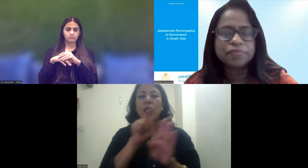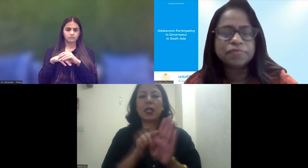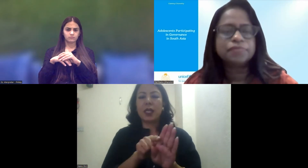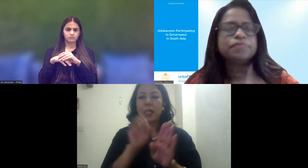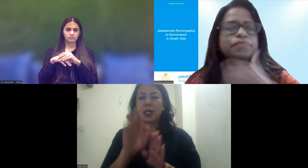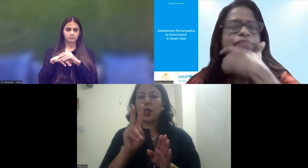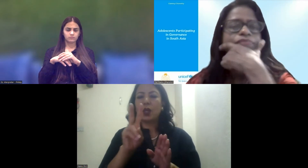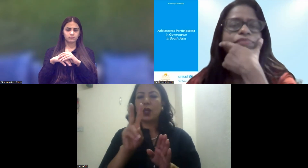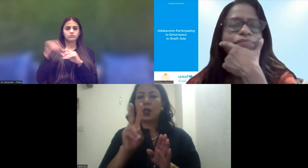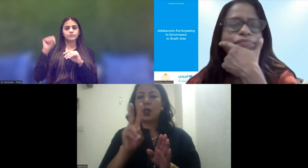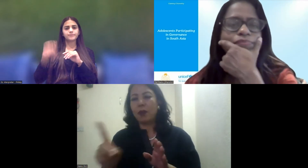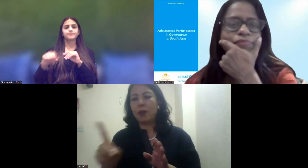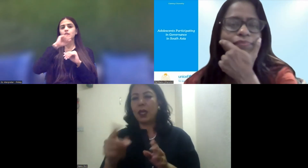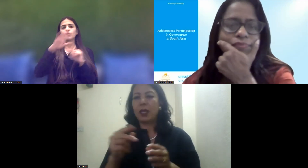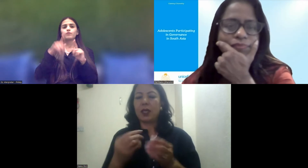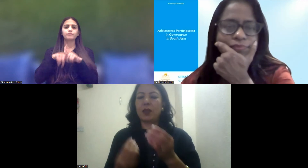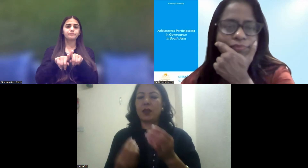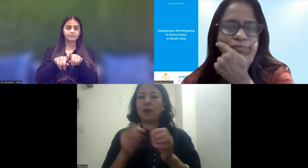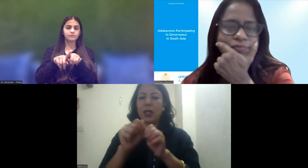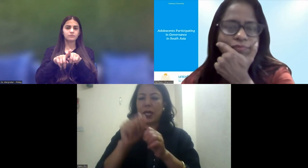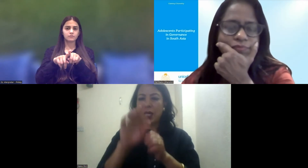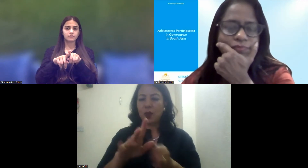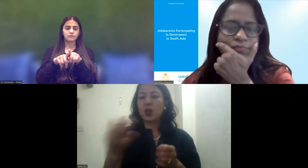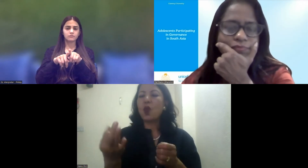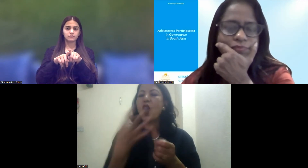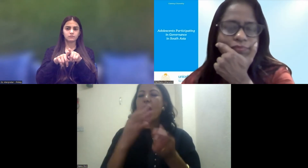So in terms of the engagement of young people, so it